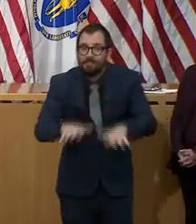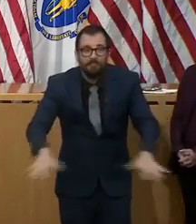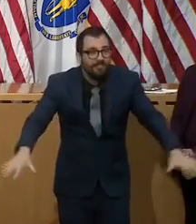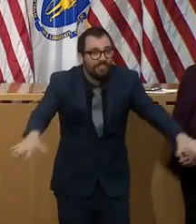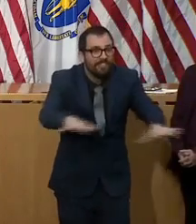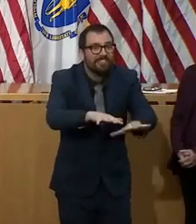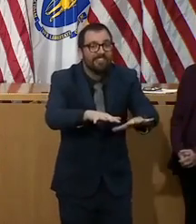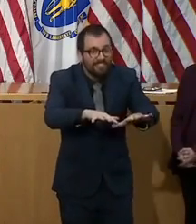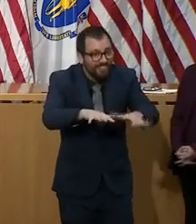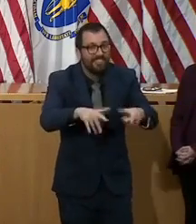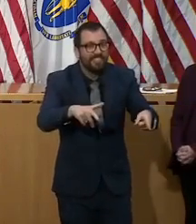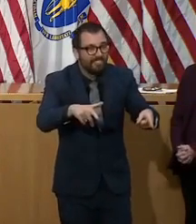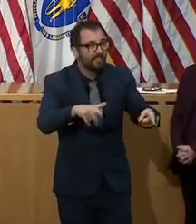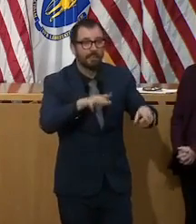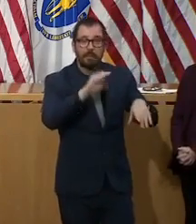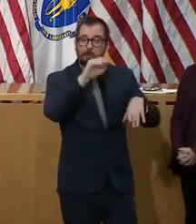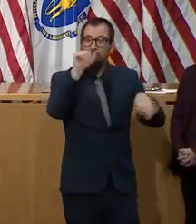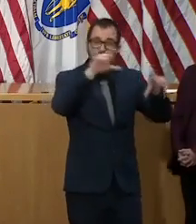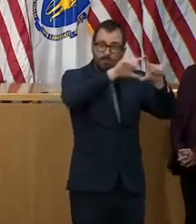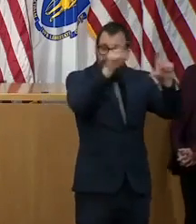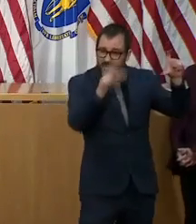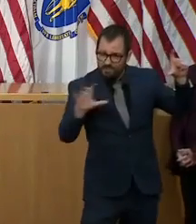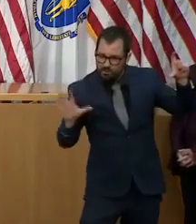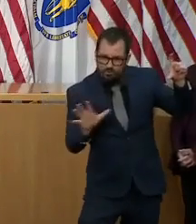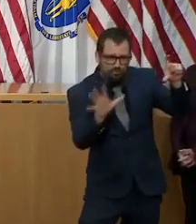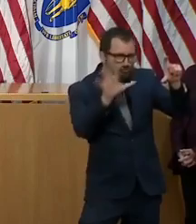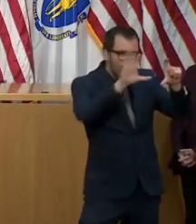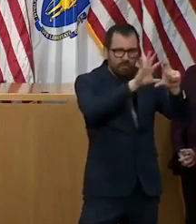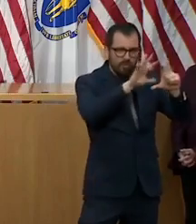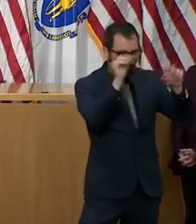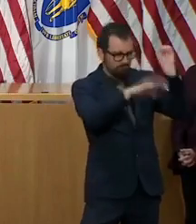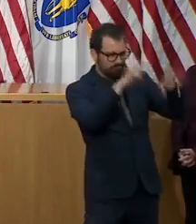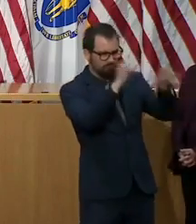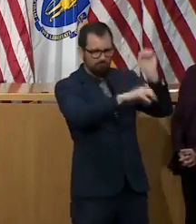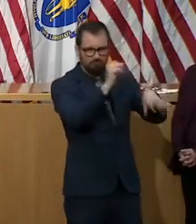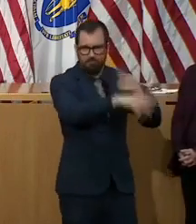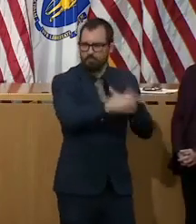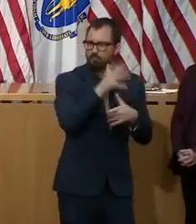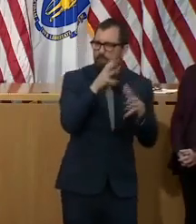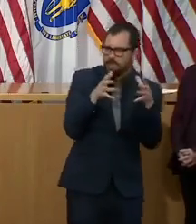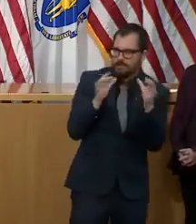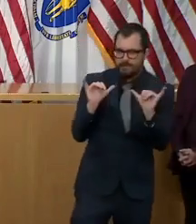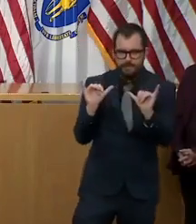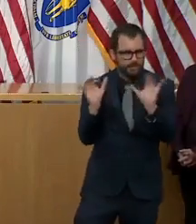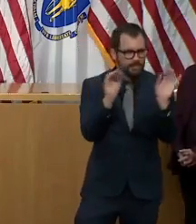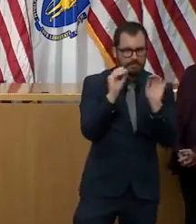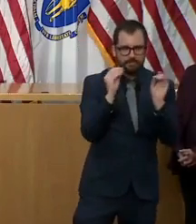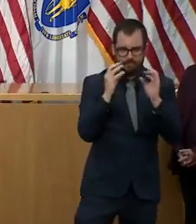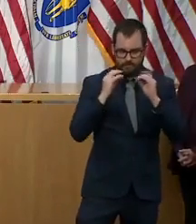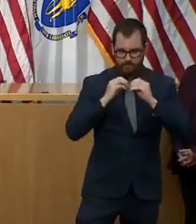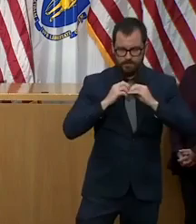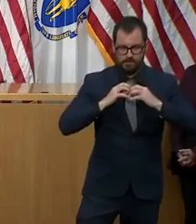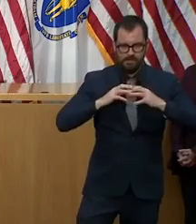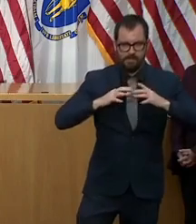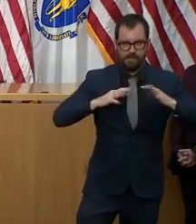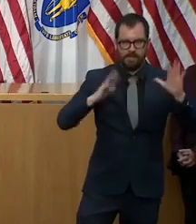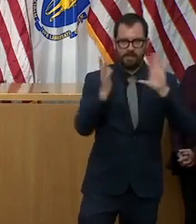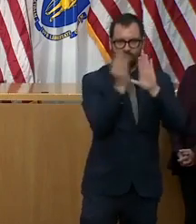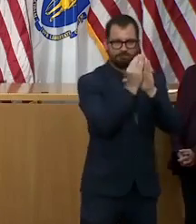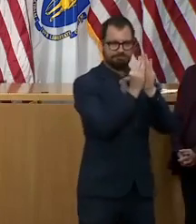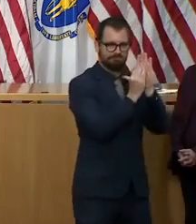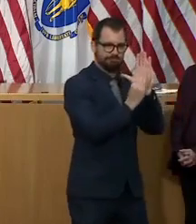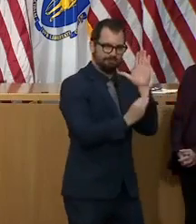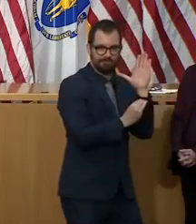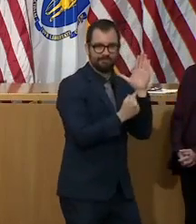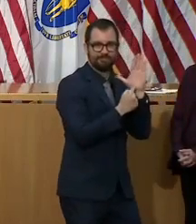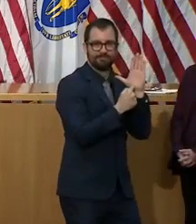board is comprised of 3 public health officials, 3 municipal officials, and 11 leaders